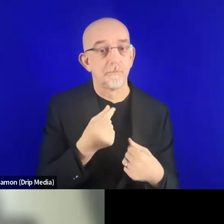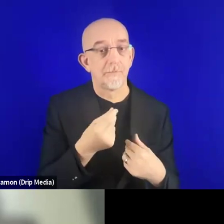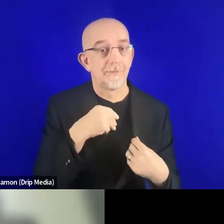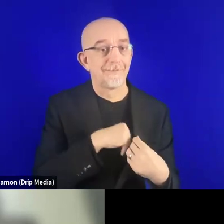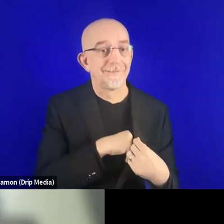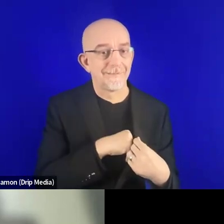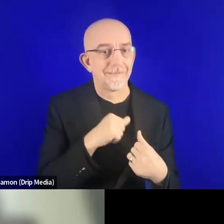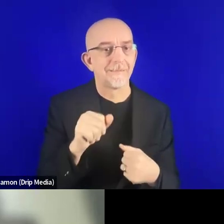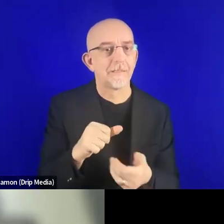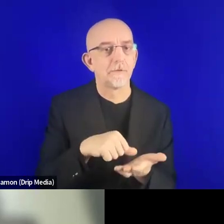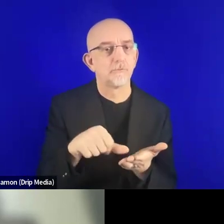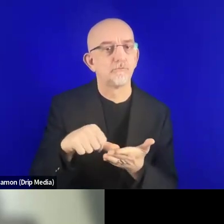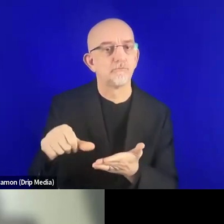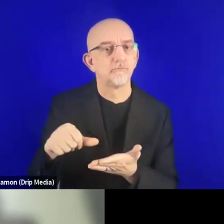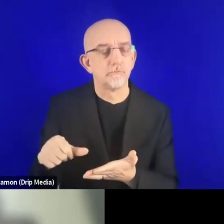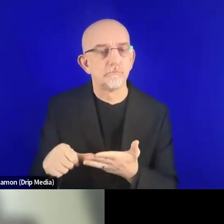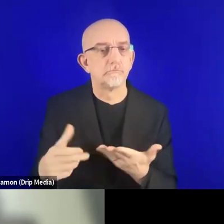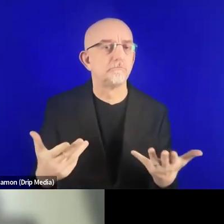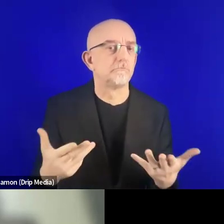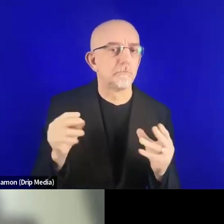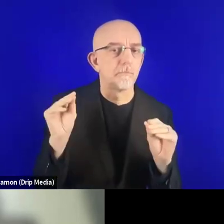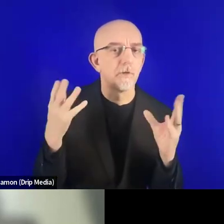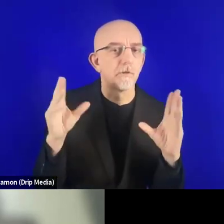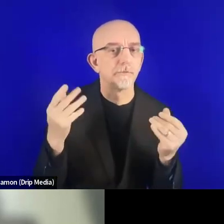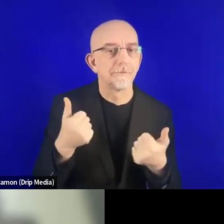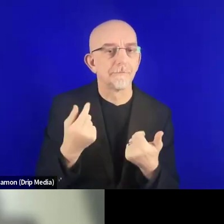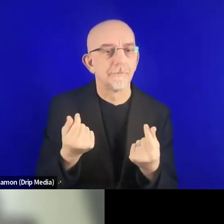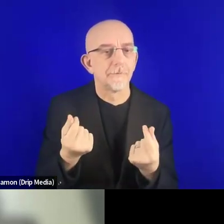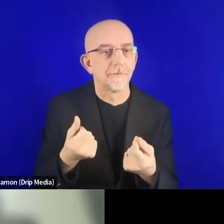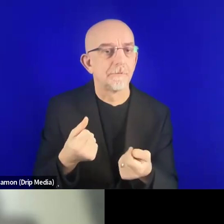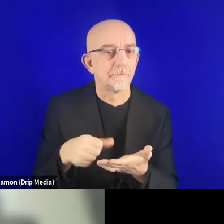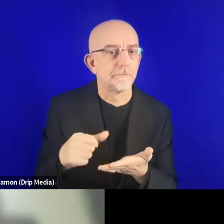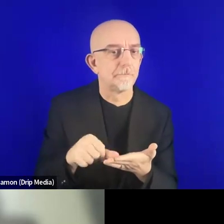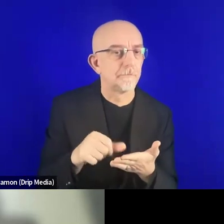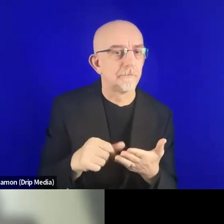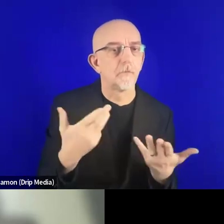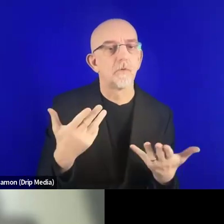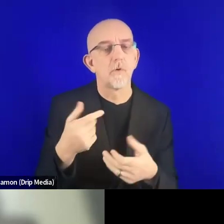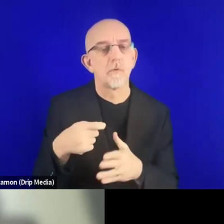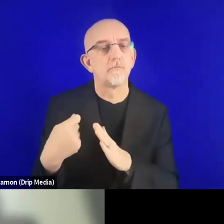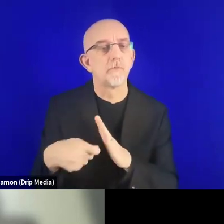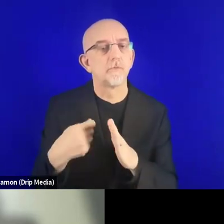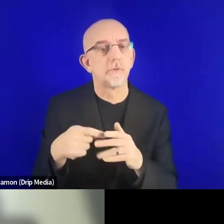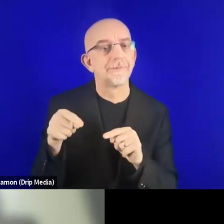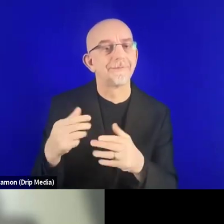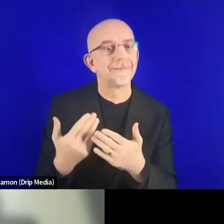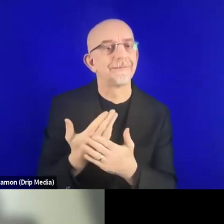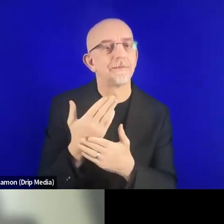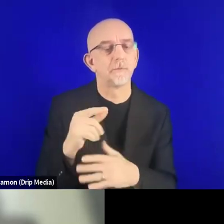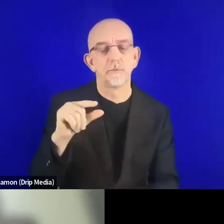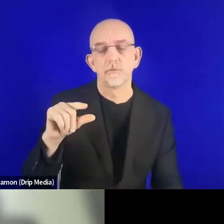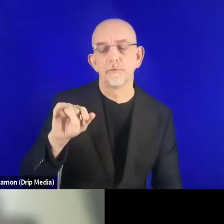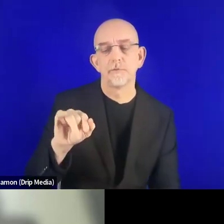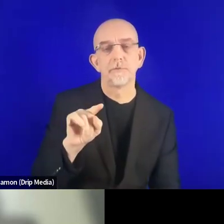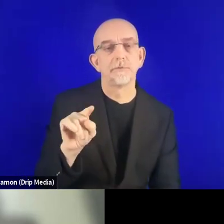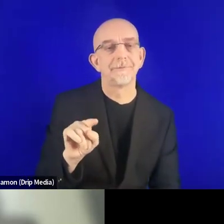say, building blocks on several topics. We started off with a project on natural resource management, which again has a very close linkage to the whole area of